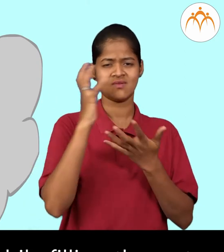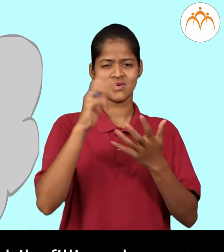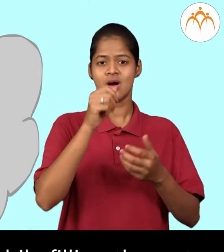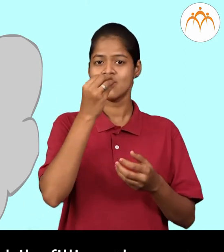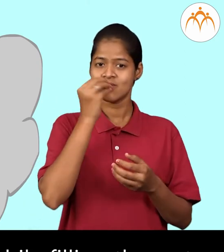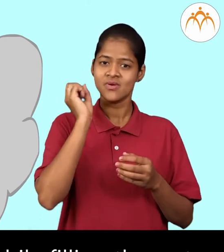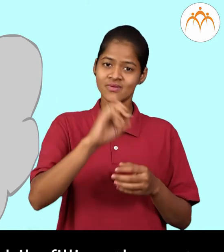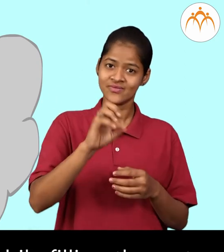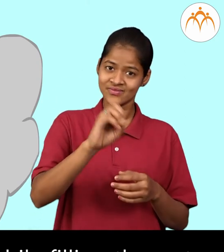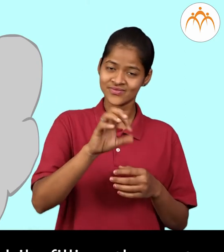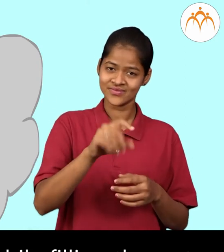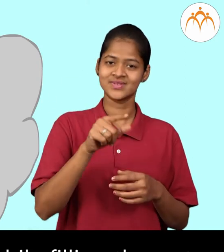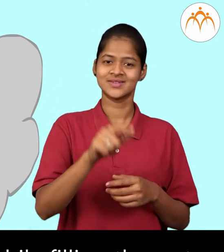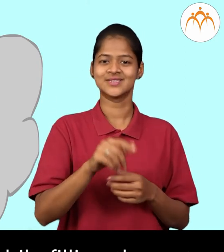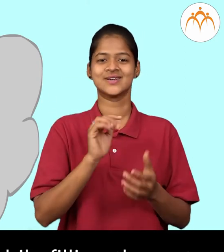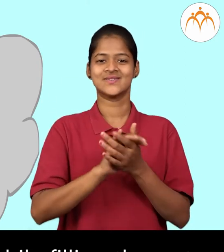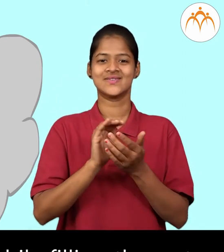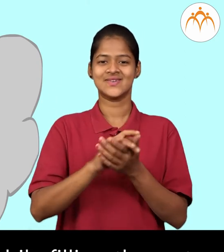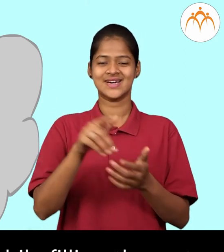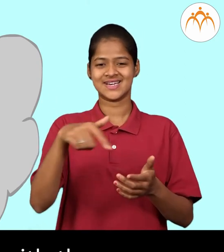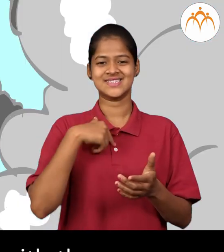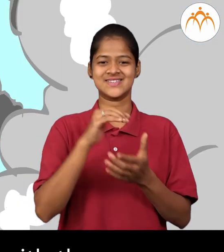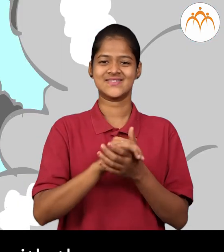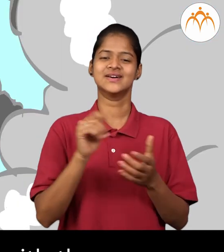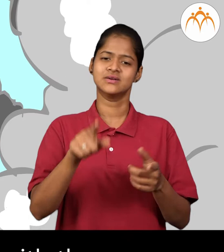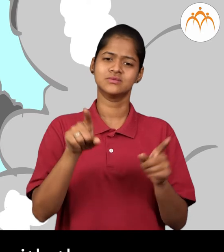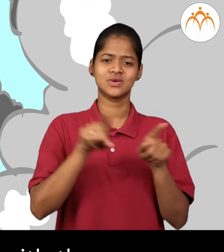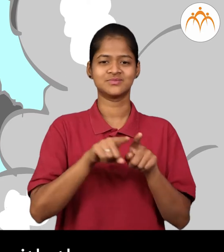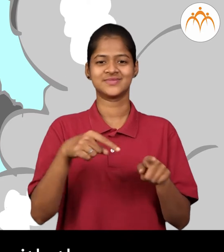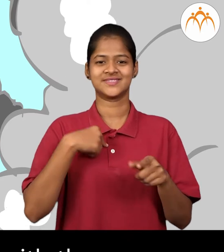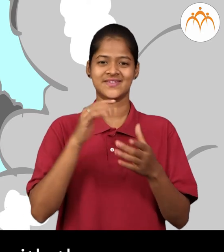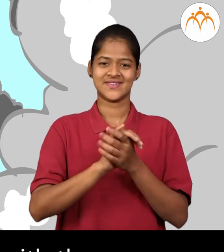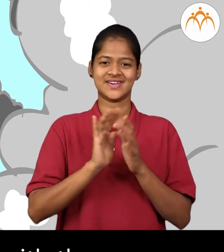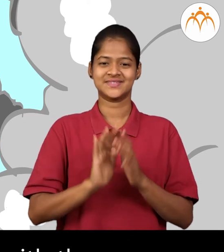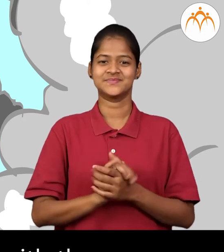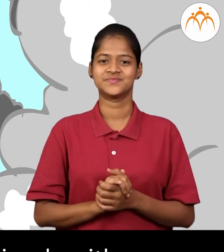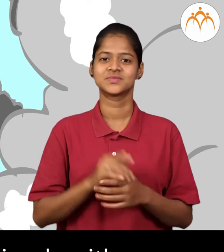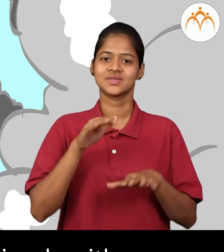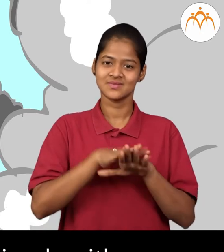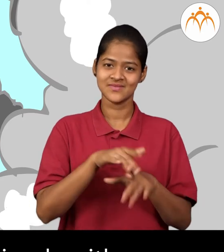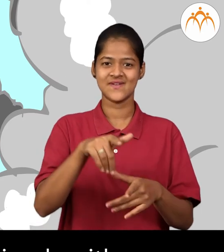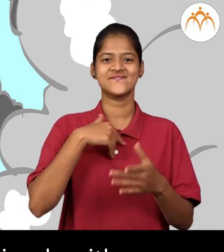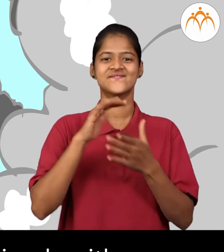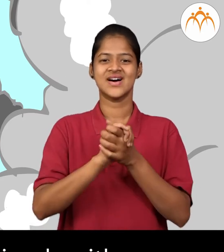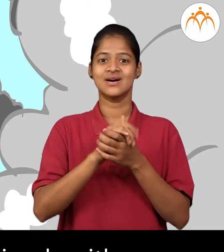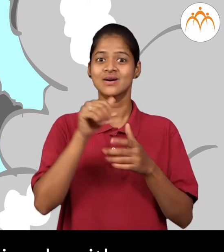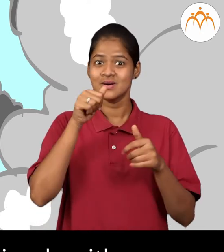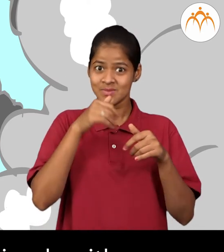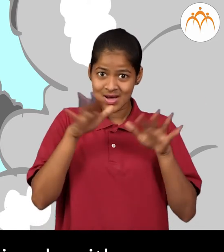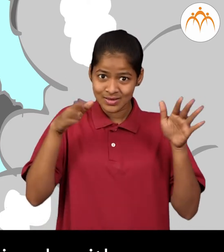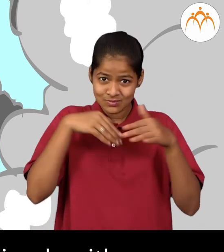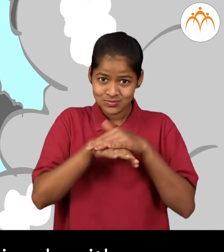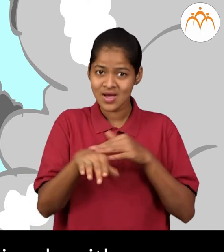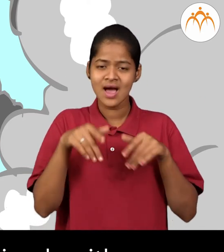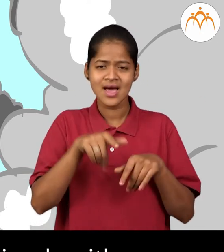them every day while filling the water. I will be friendly with them and they will make friends with